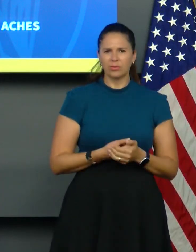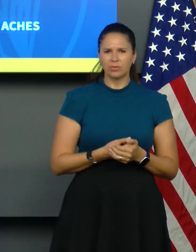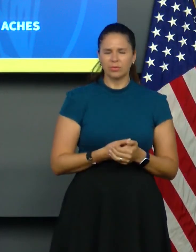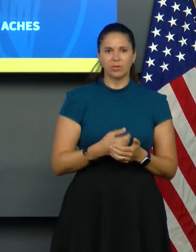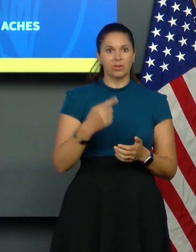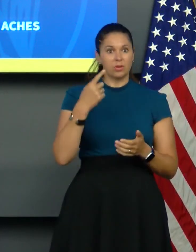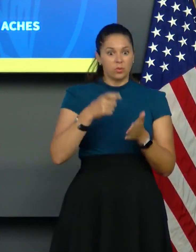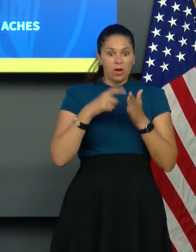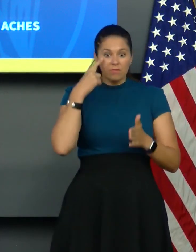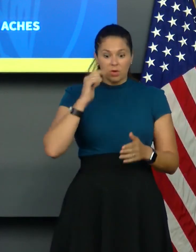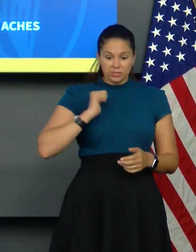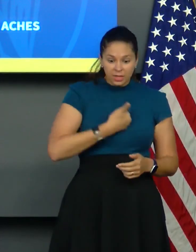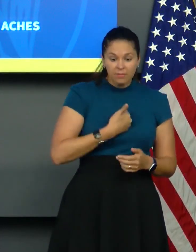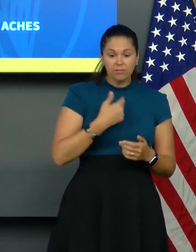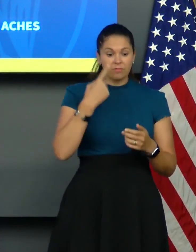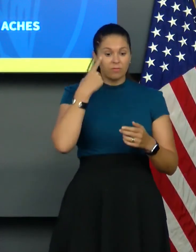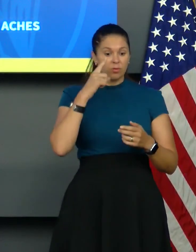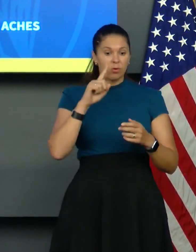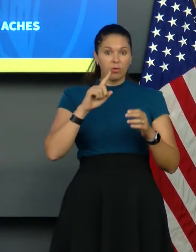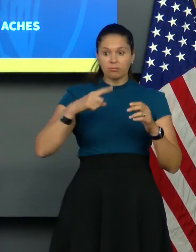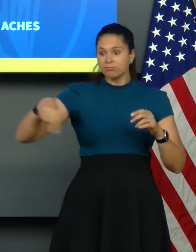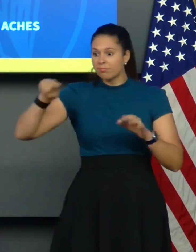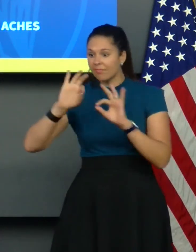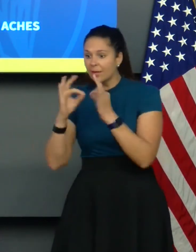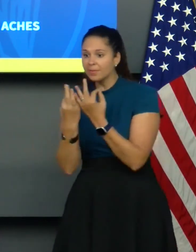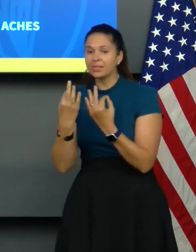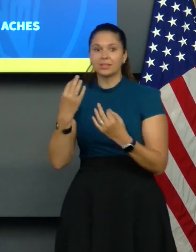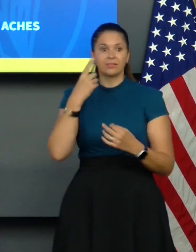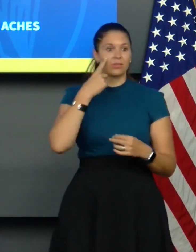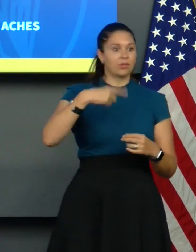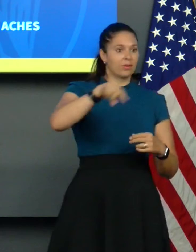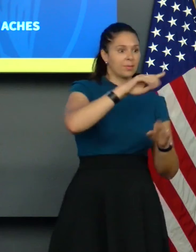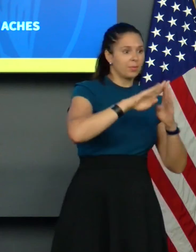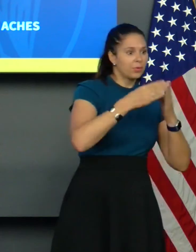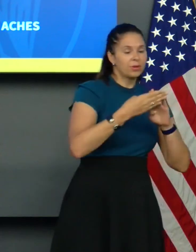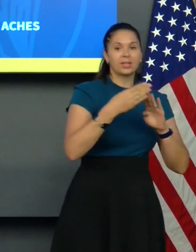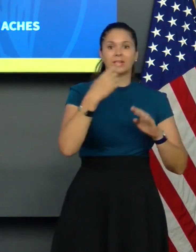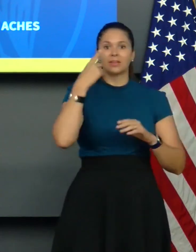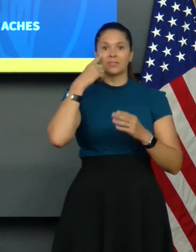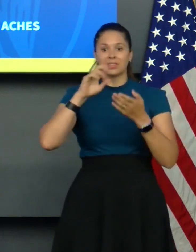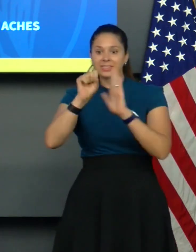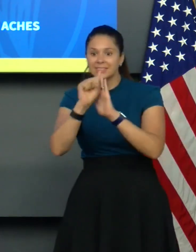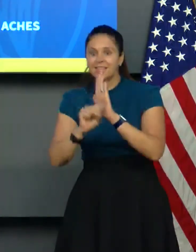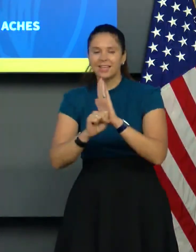for ourselves, for our families, for our communities, for our state. Let's avoid